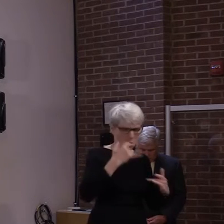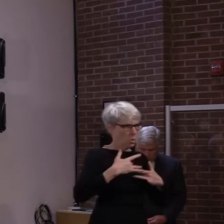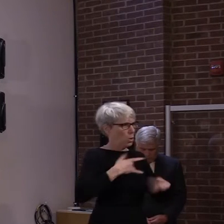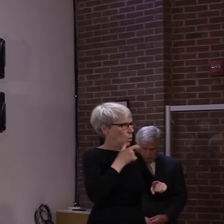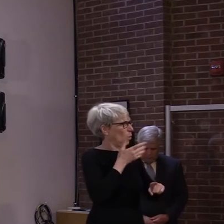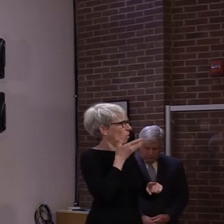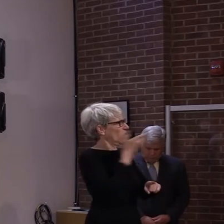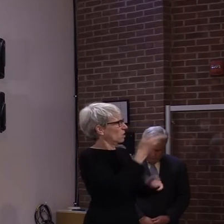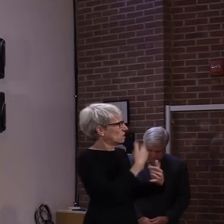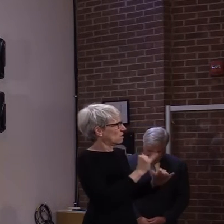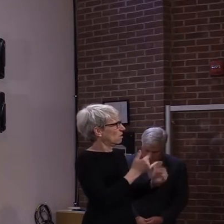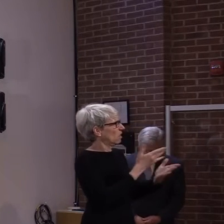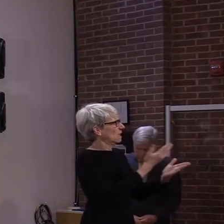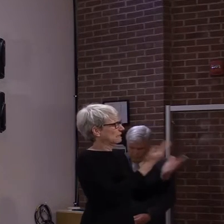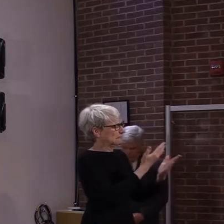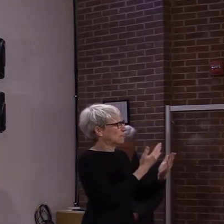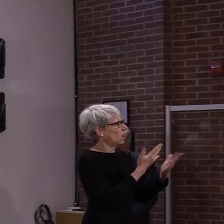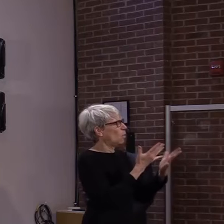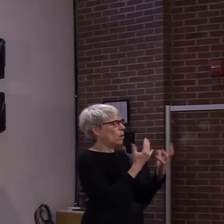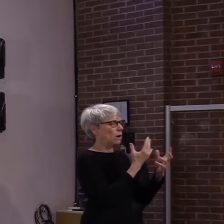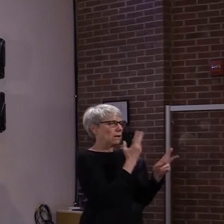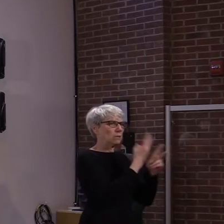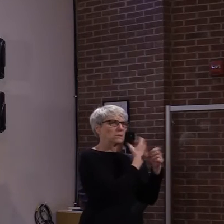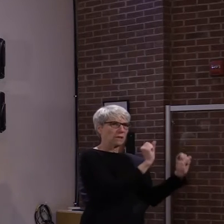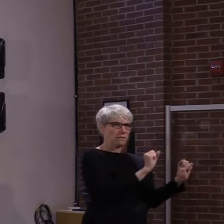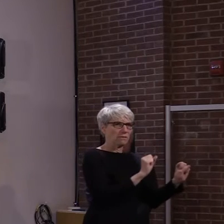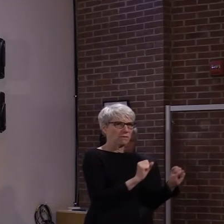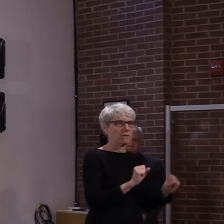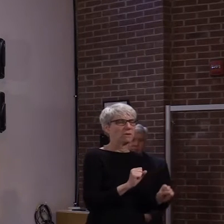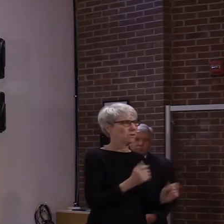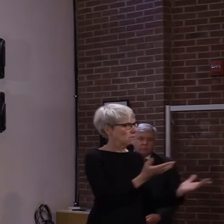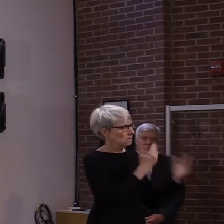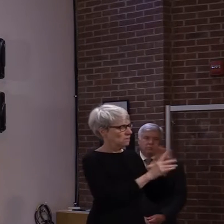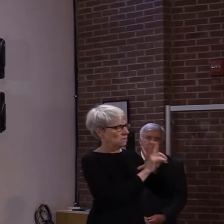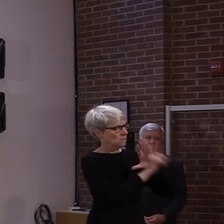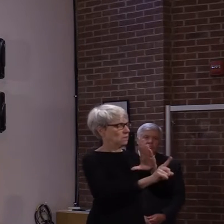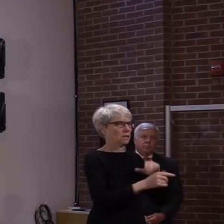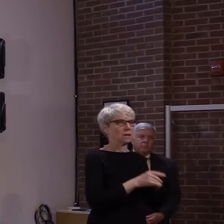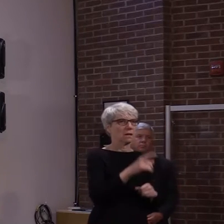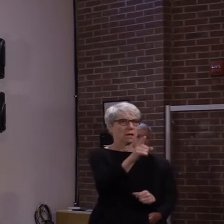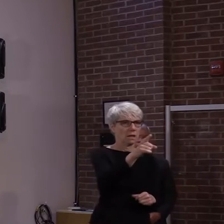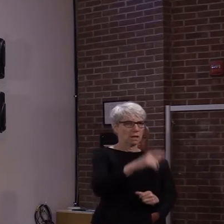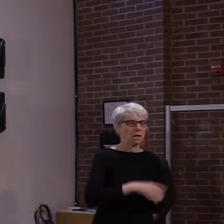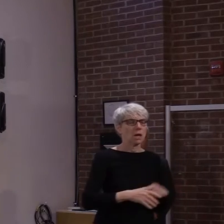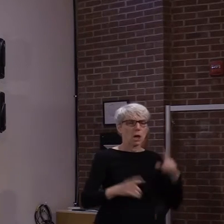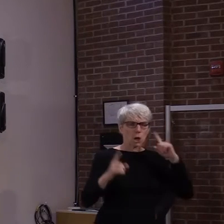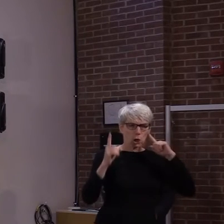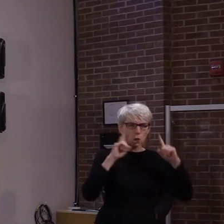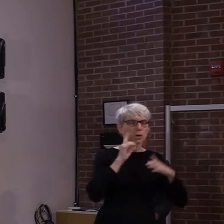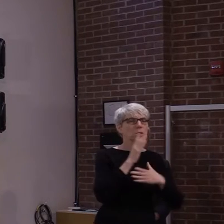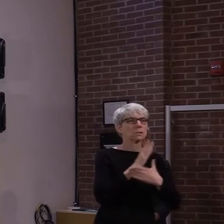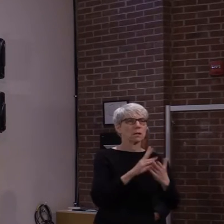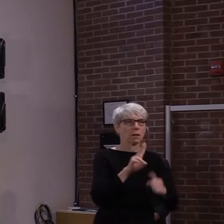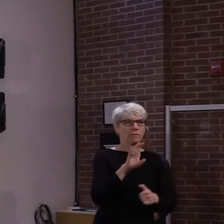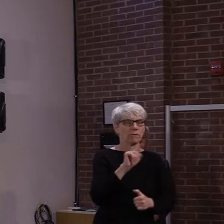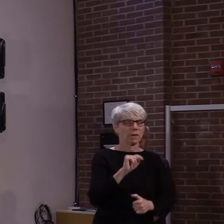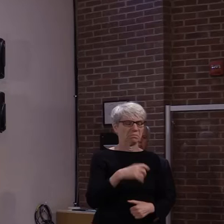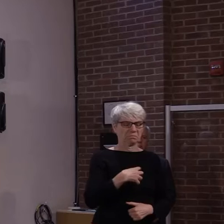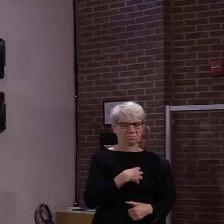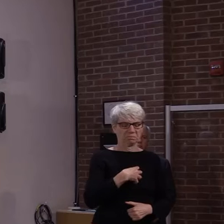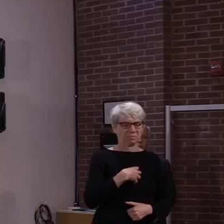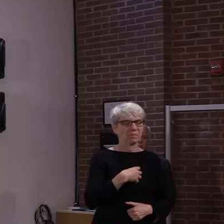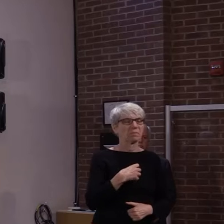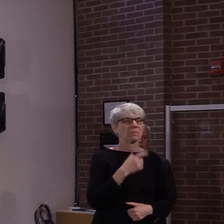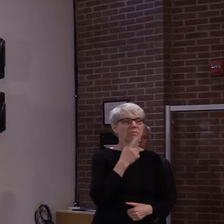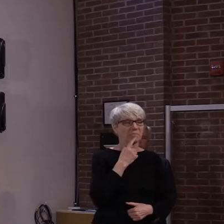want to make sure that they get out as well. I've heard some grumblings from some veterans that perhaps the United States will back